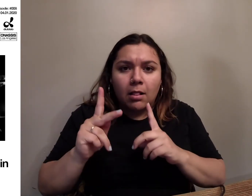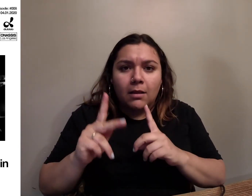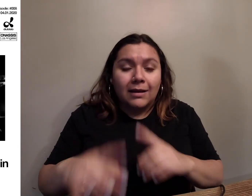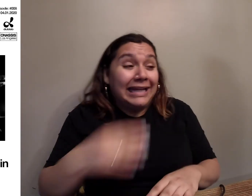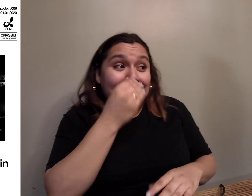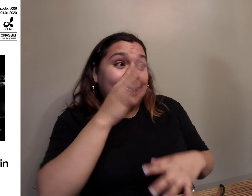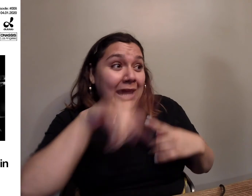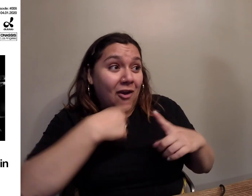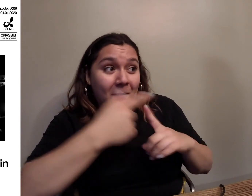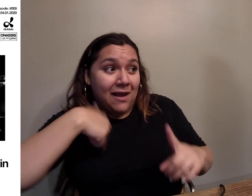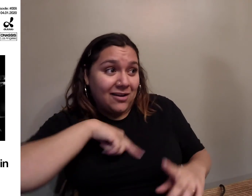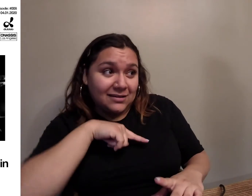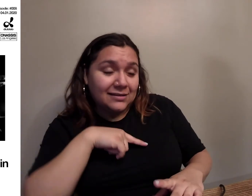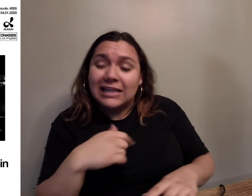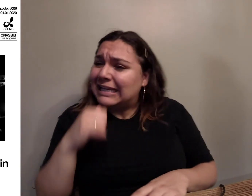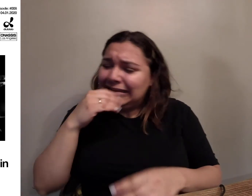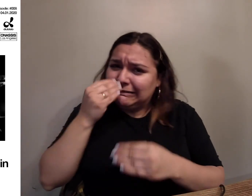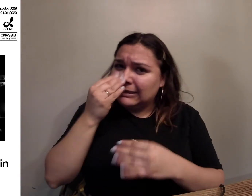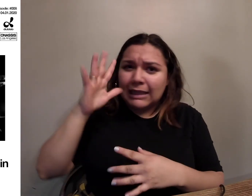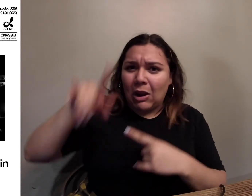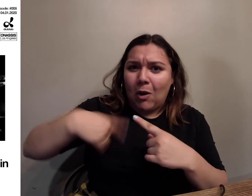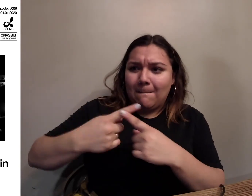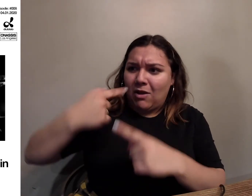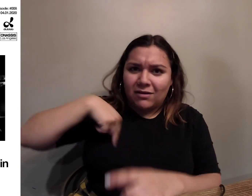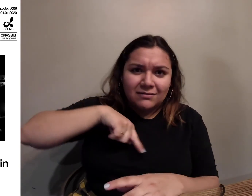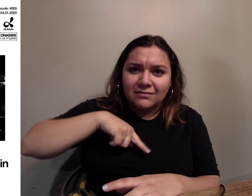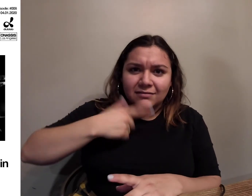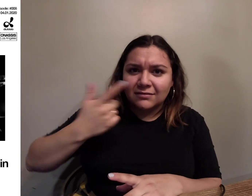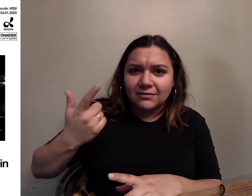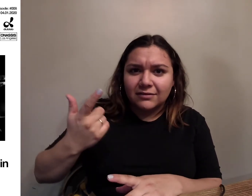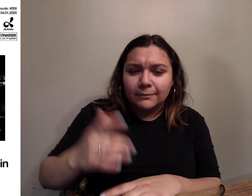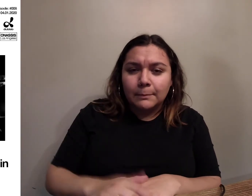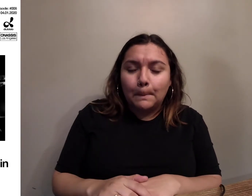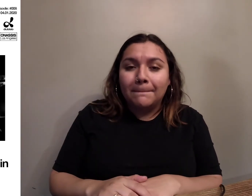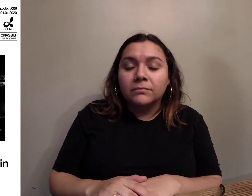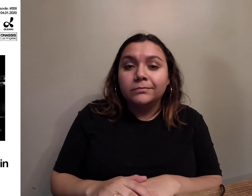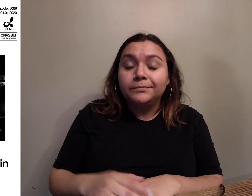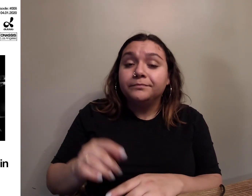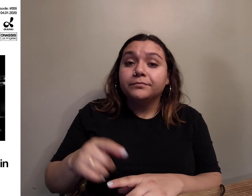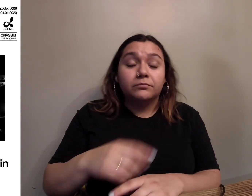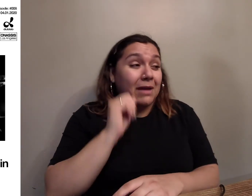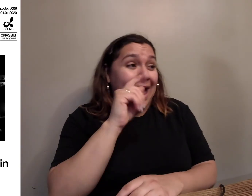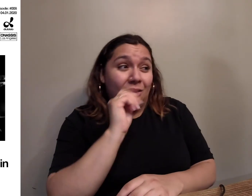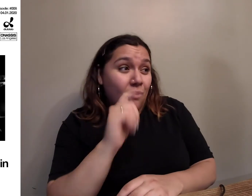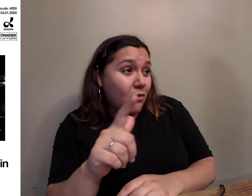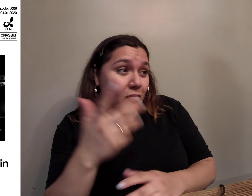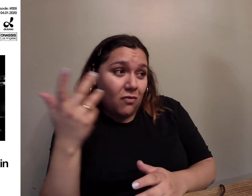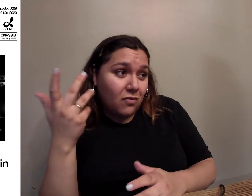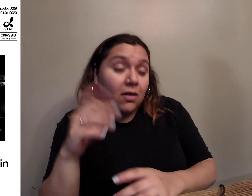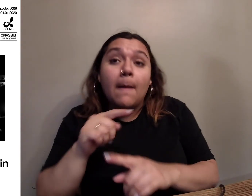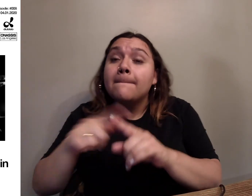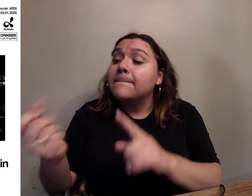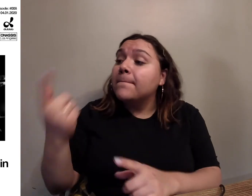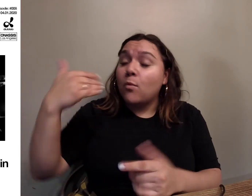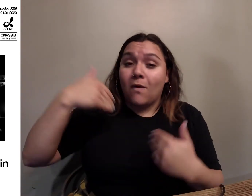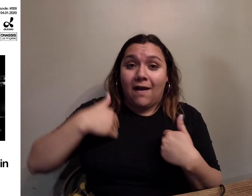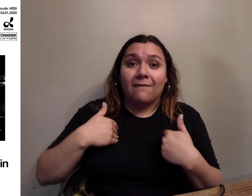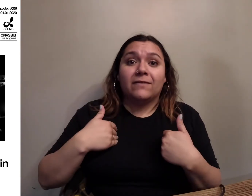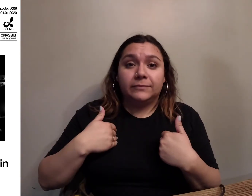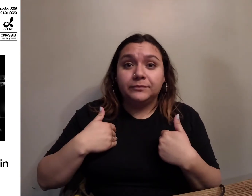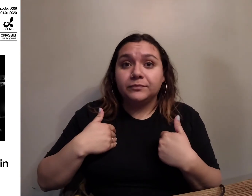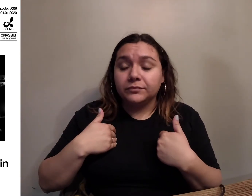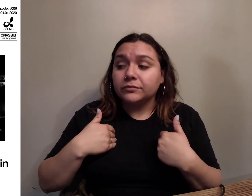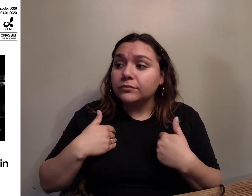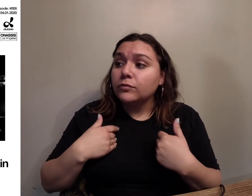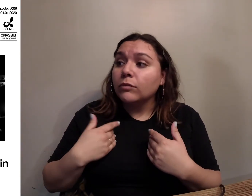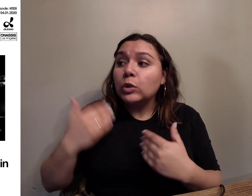about us. Doesn't care about us. At and all. The universe is like that too. But we have, our nobility consists